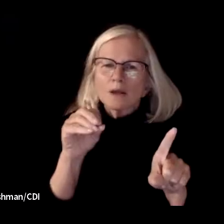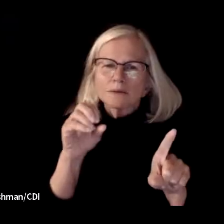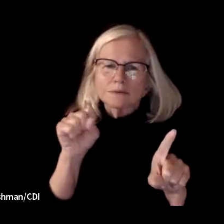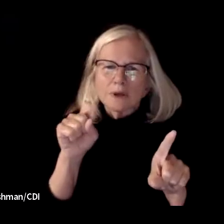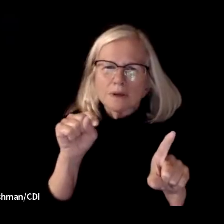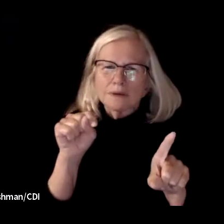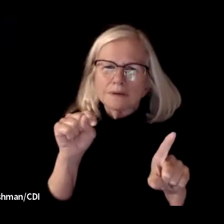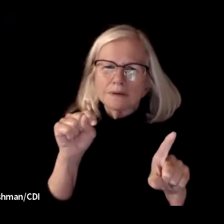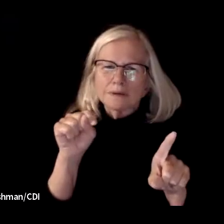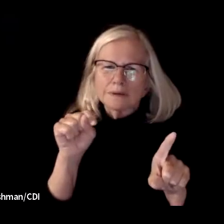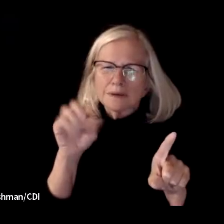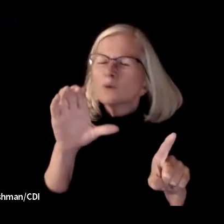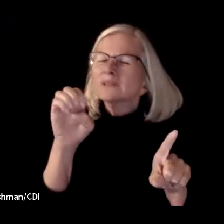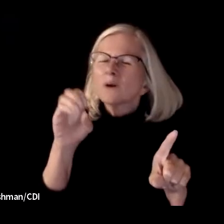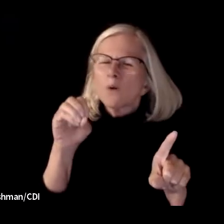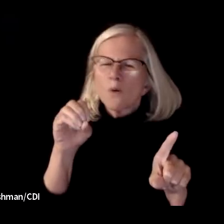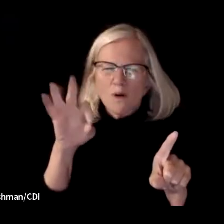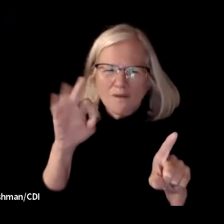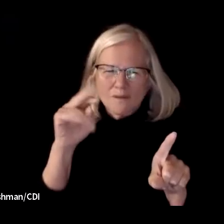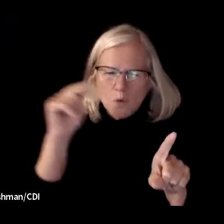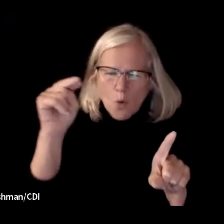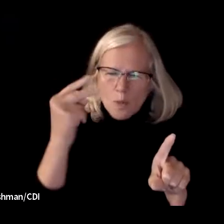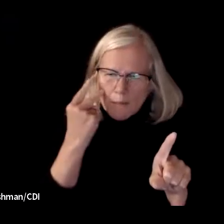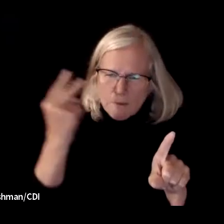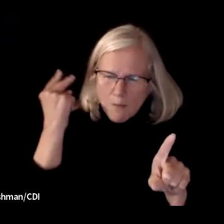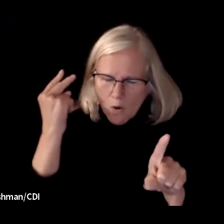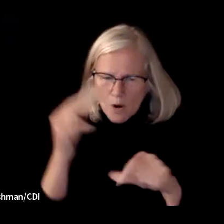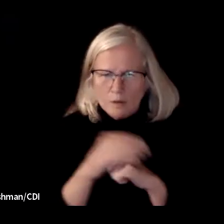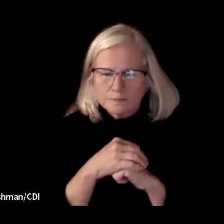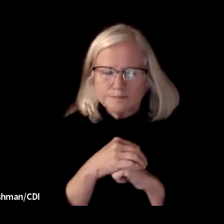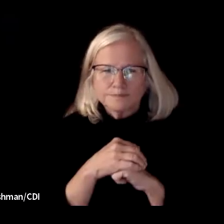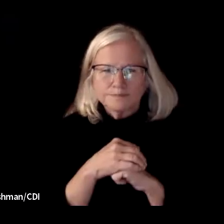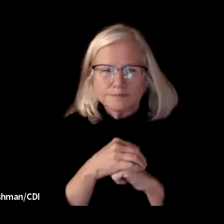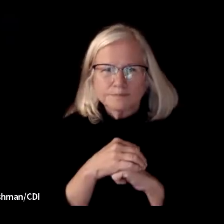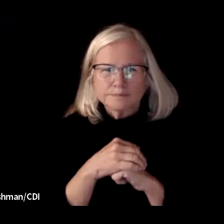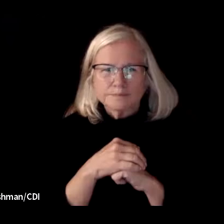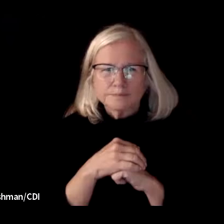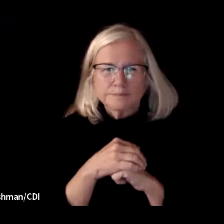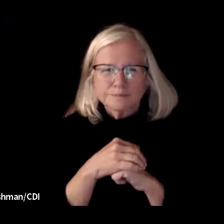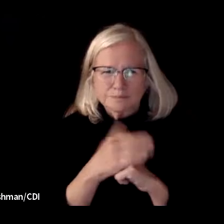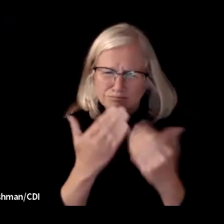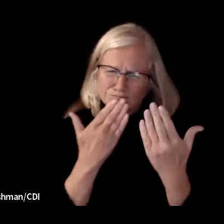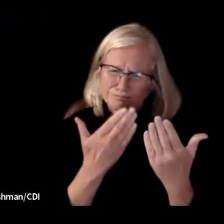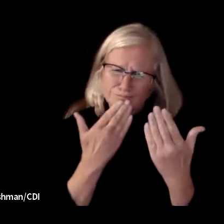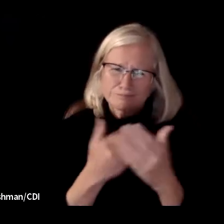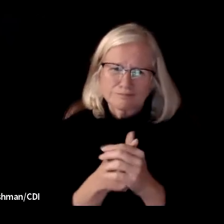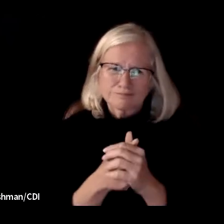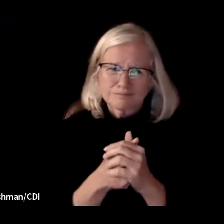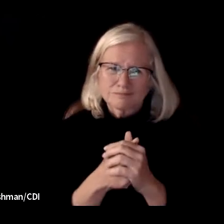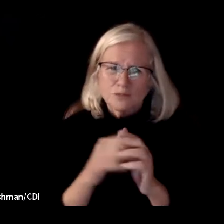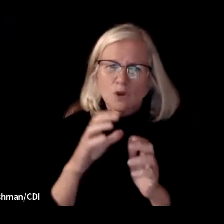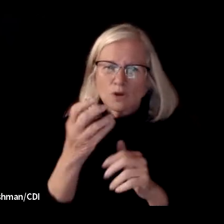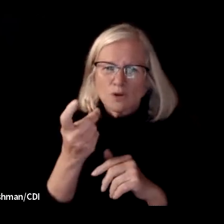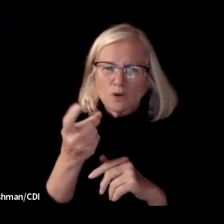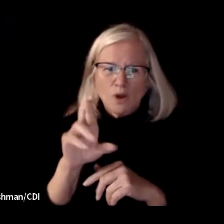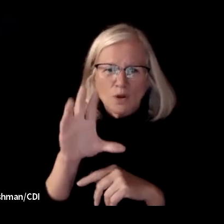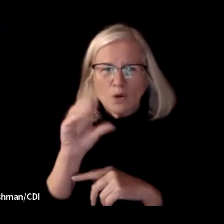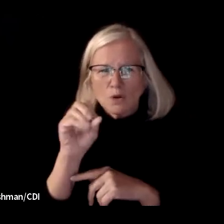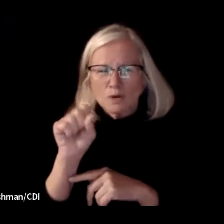but he is a practicing surgeon as well. Thanks, Dr. Crossan, for joining us. Thank you,